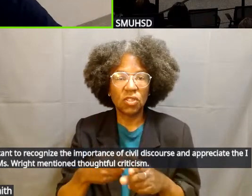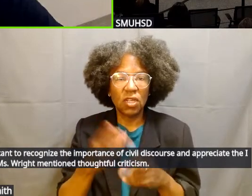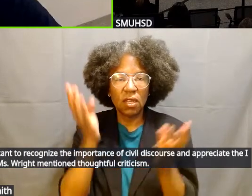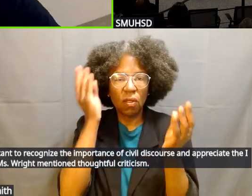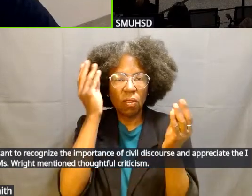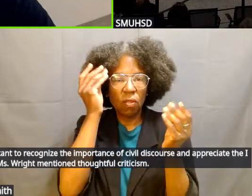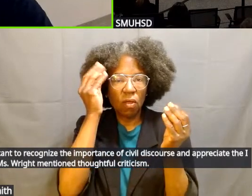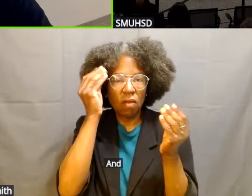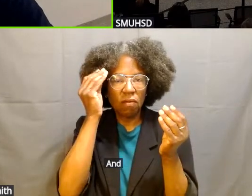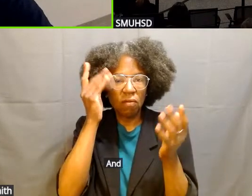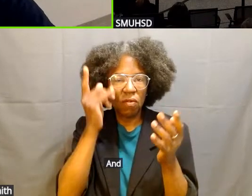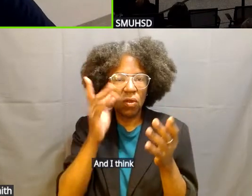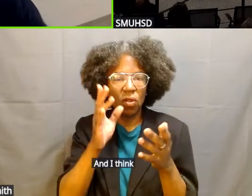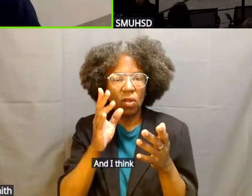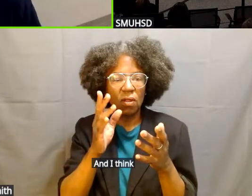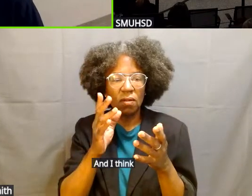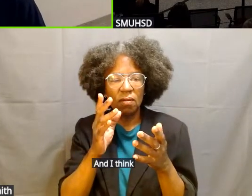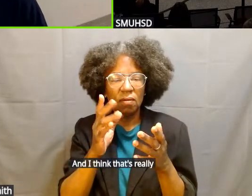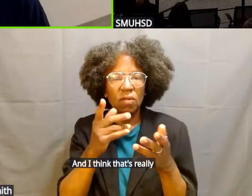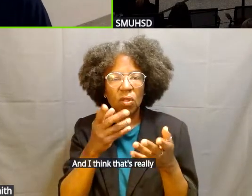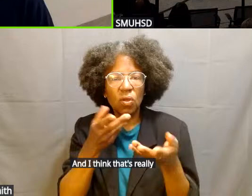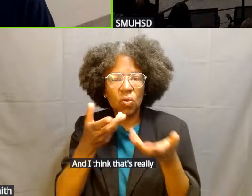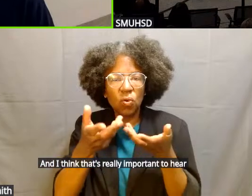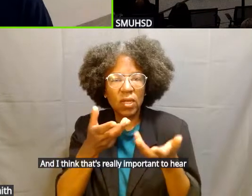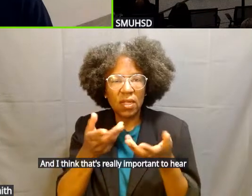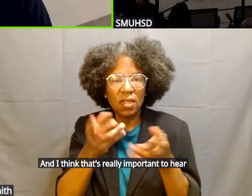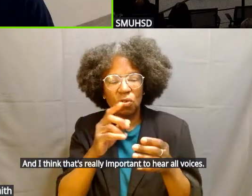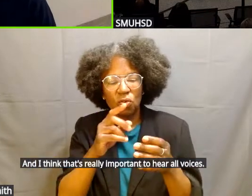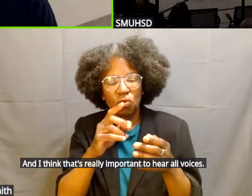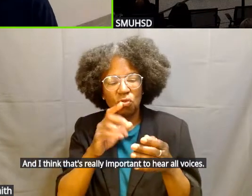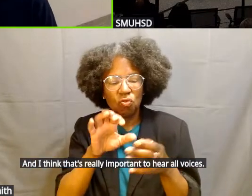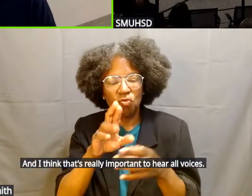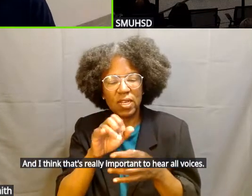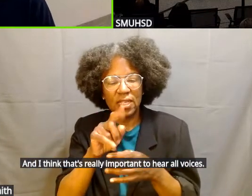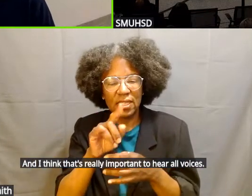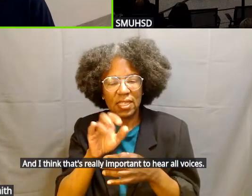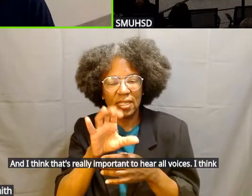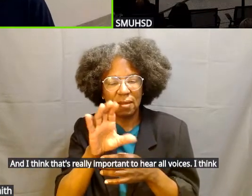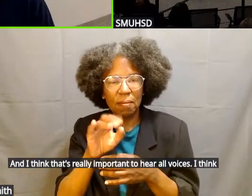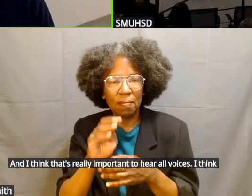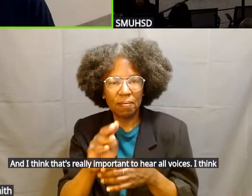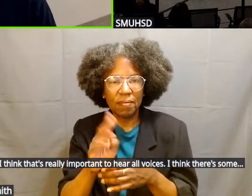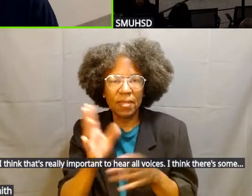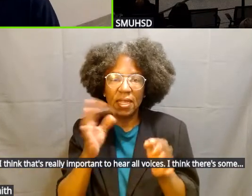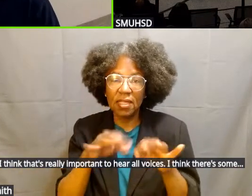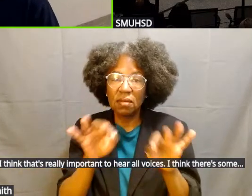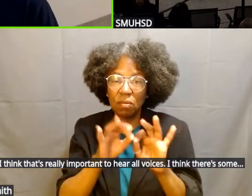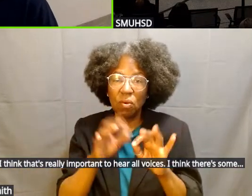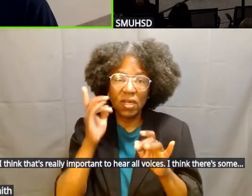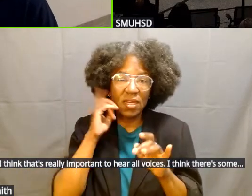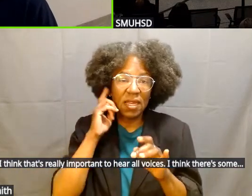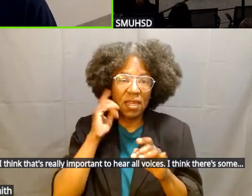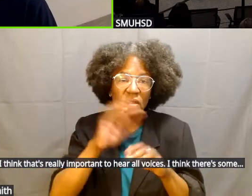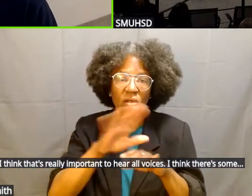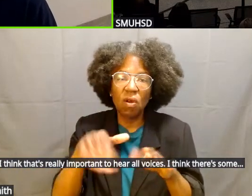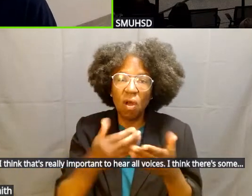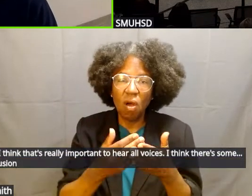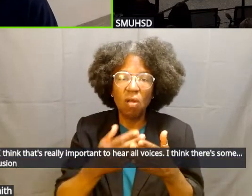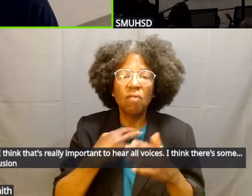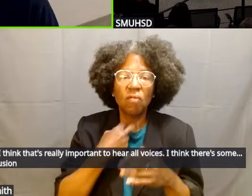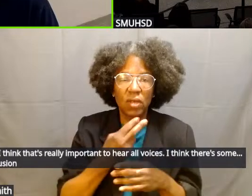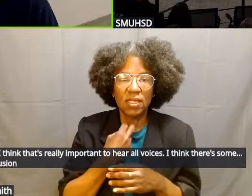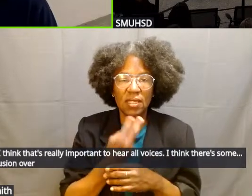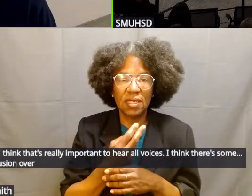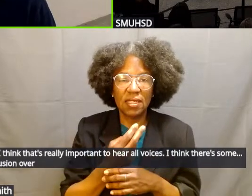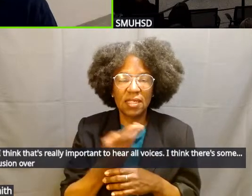And I think that it's really important to hear all voices. I think there's some confusion over, and I'm